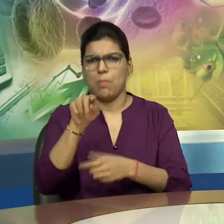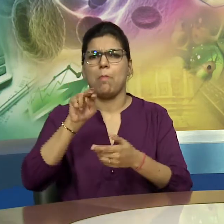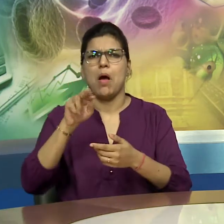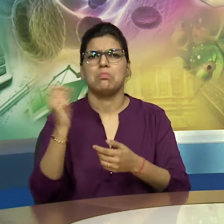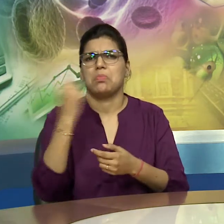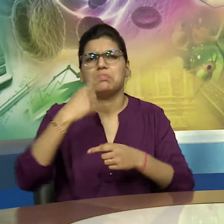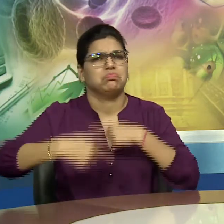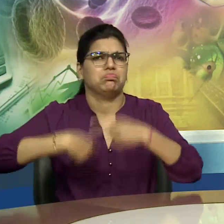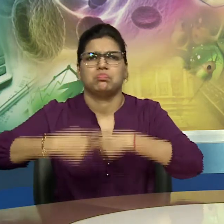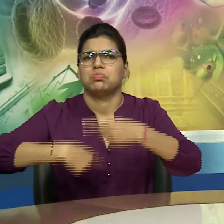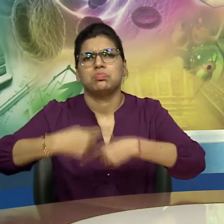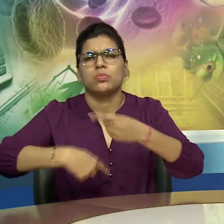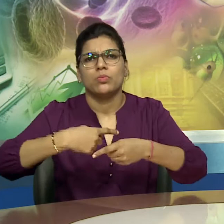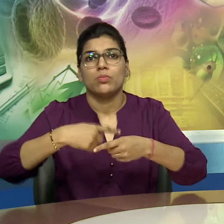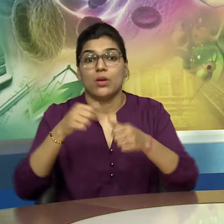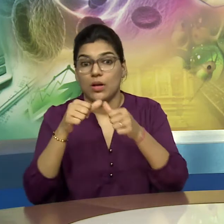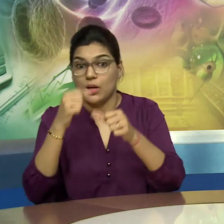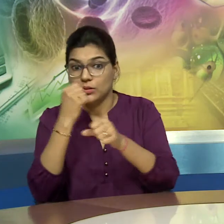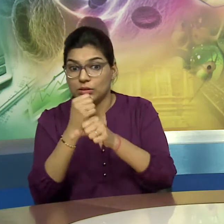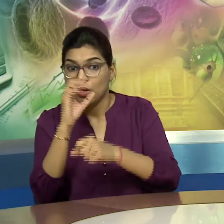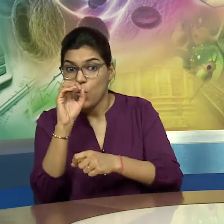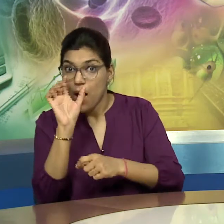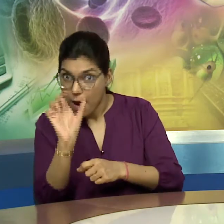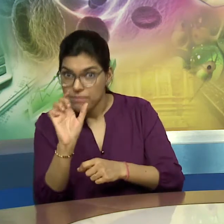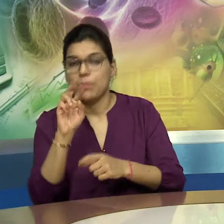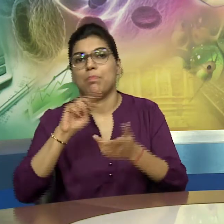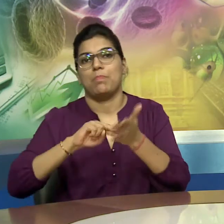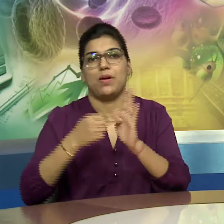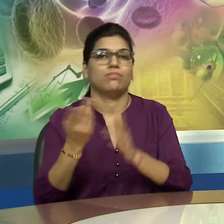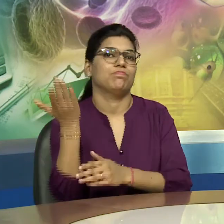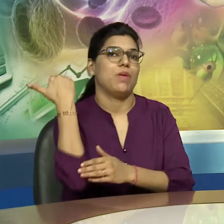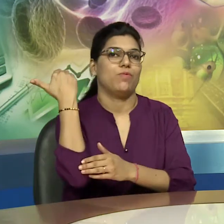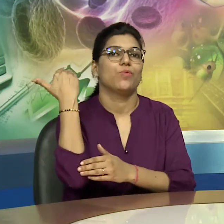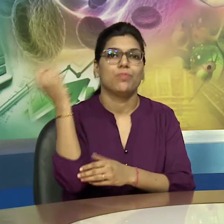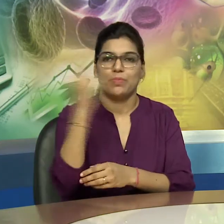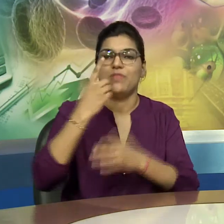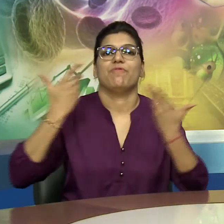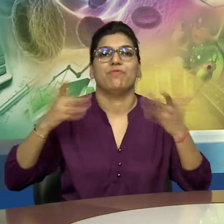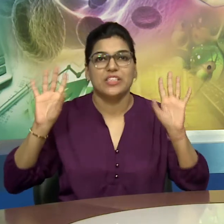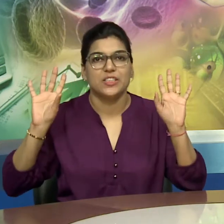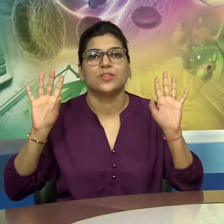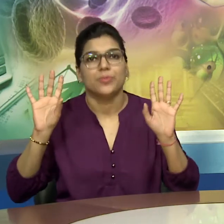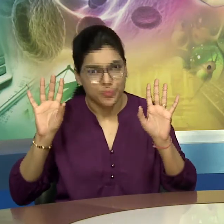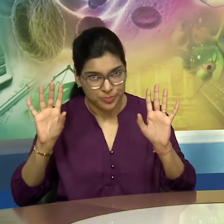time before, in that case also you need to use the past form of verb.